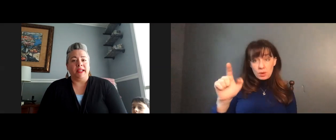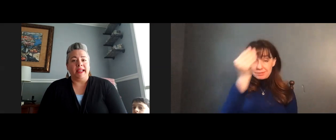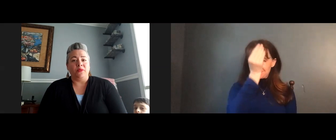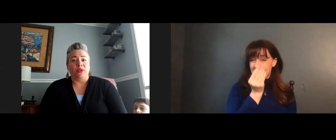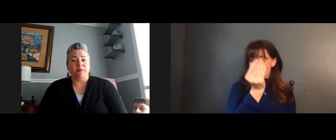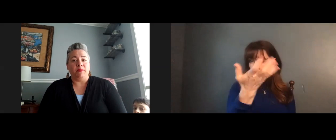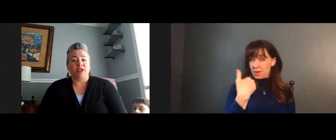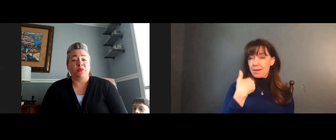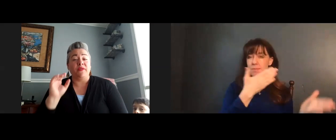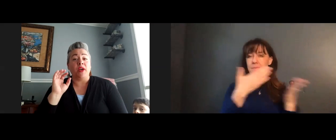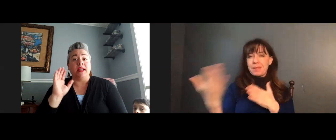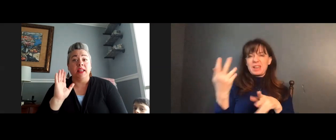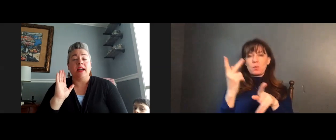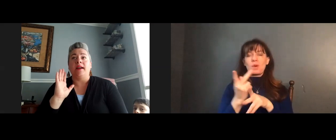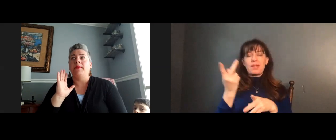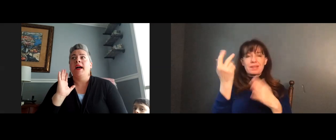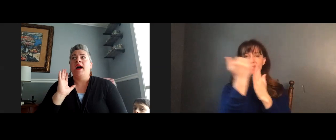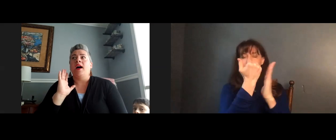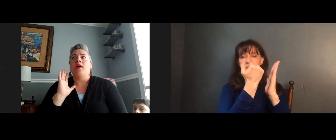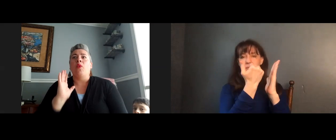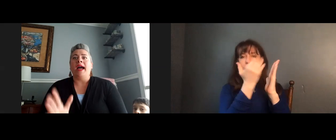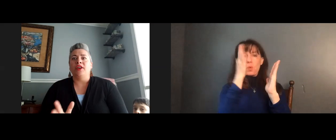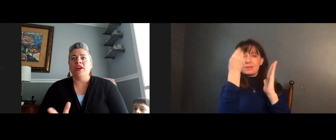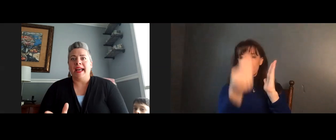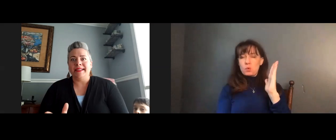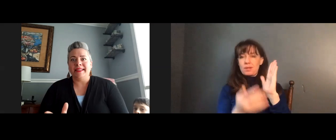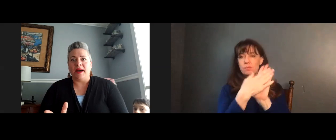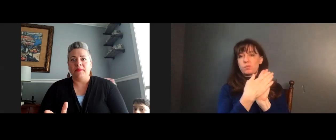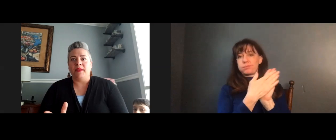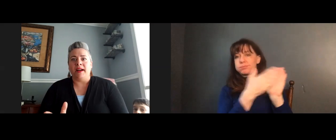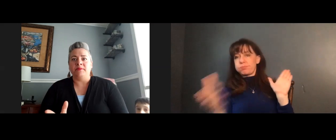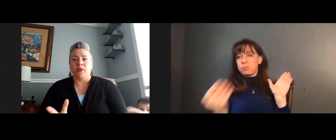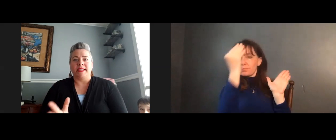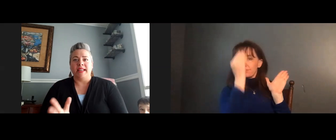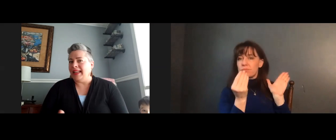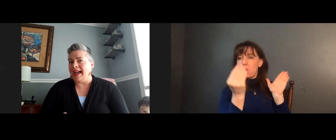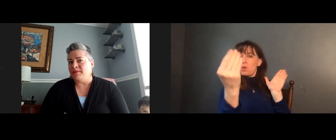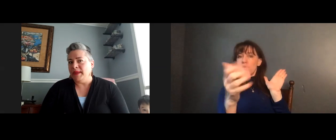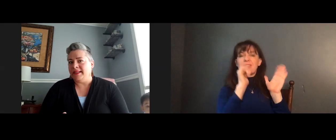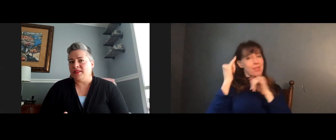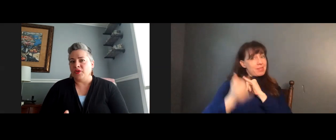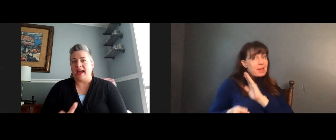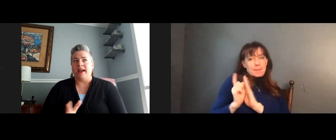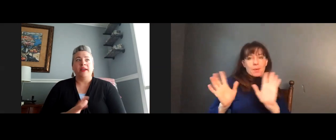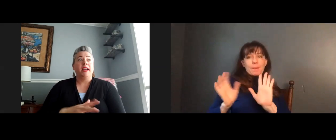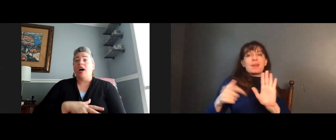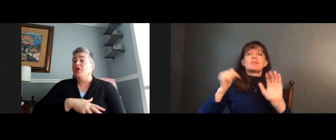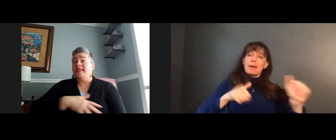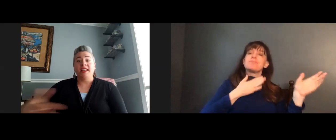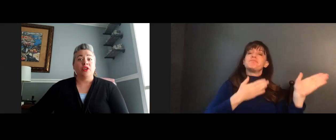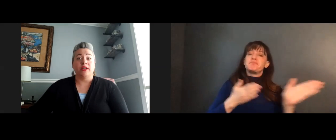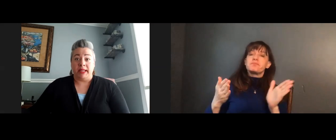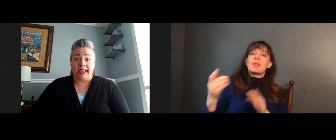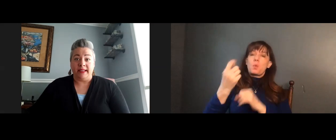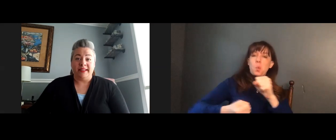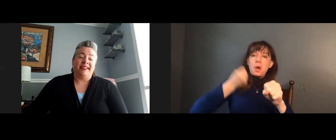got some planning we'll keep you posted we'll give you a a wider heads up um so it's not last minute so you have a good